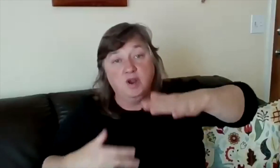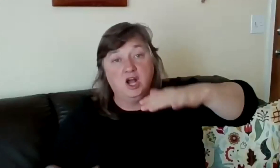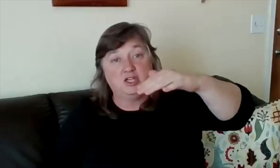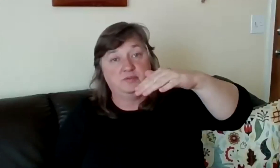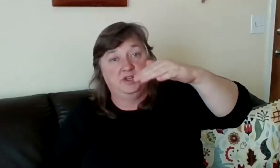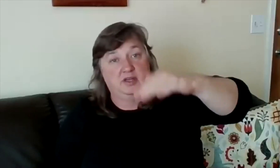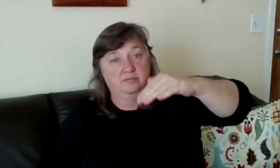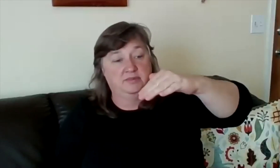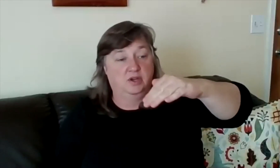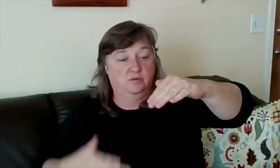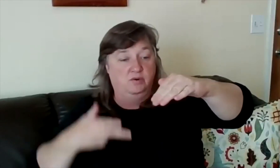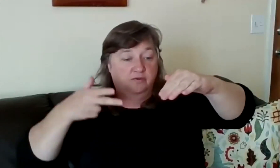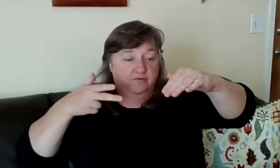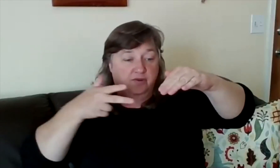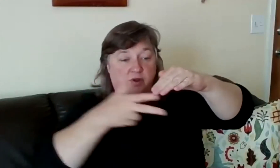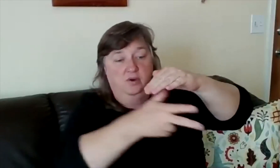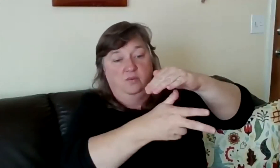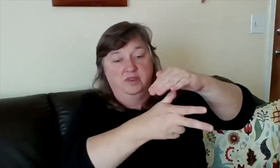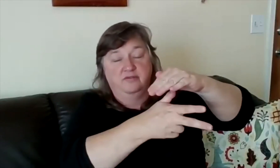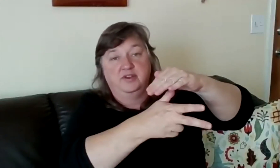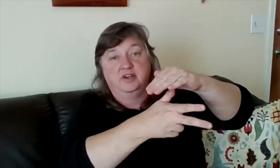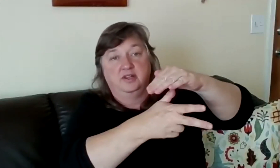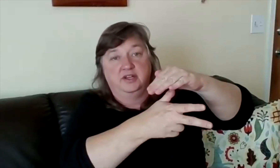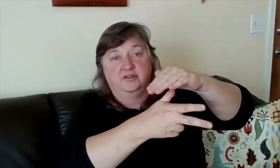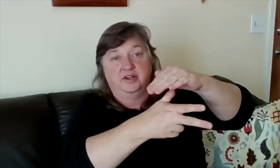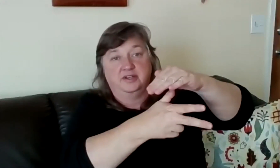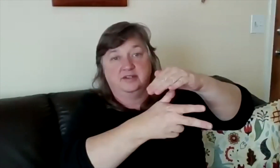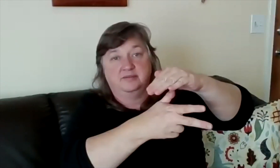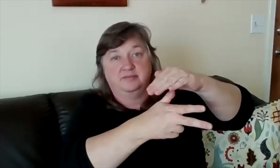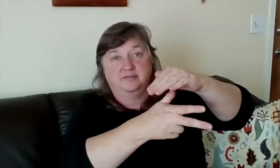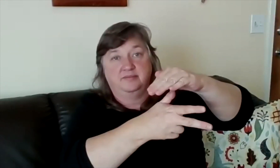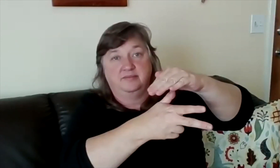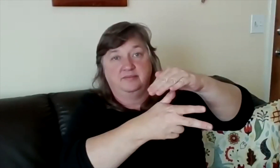garage becomes a roof with a vehicle under it.